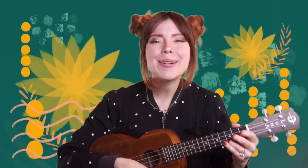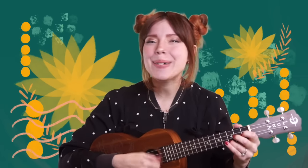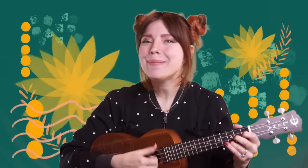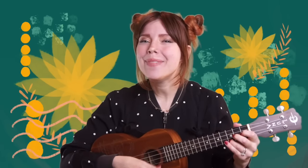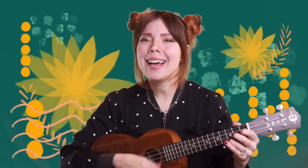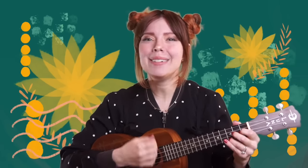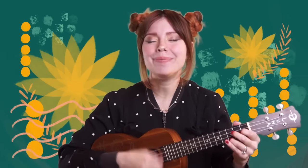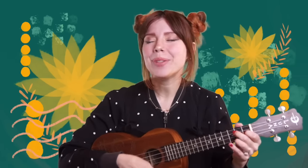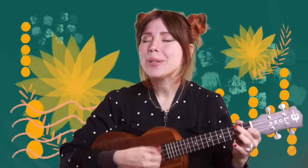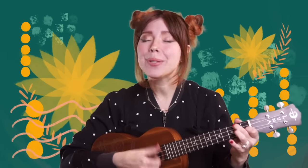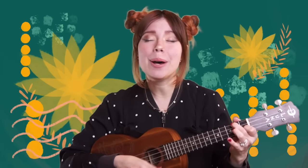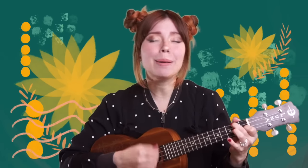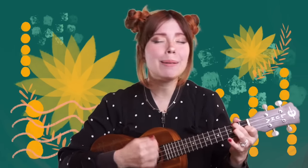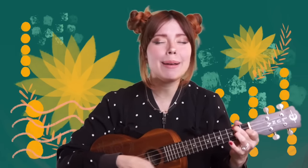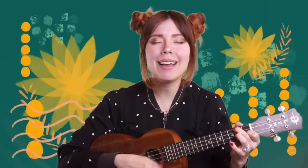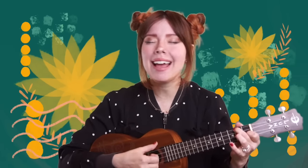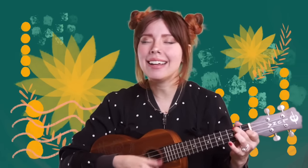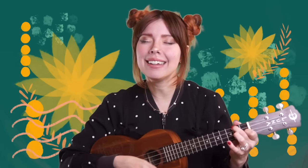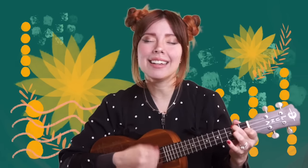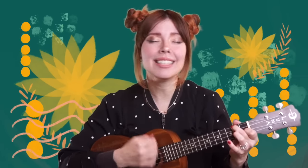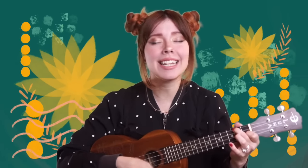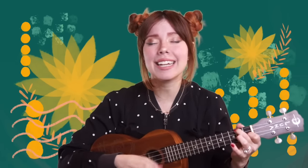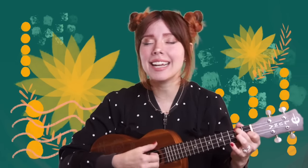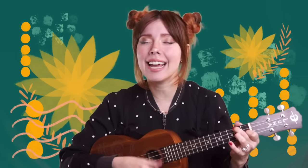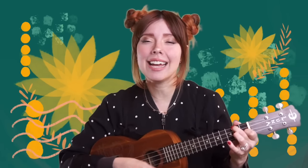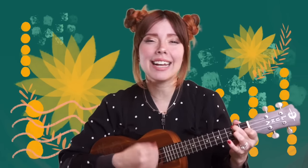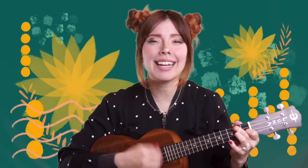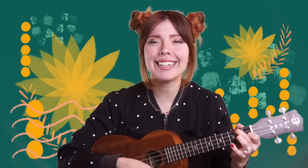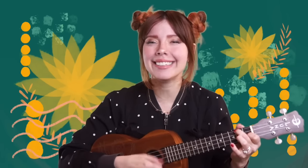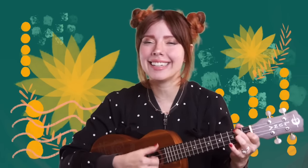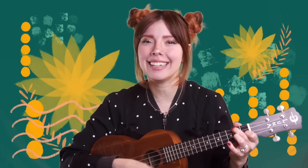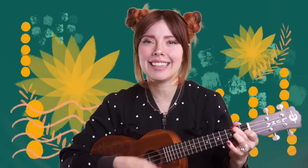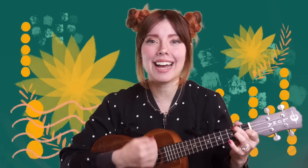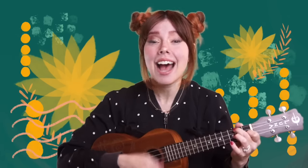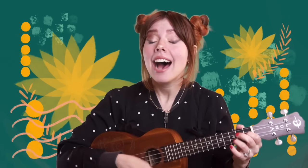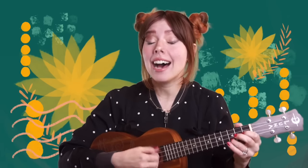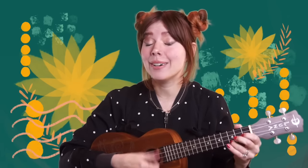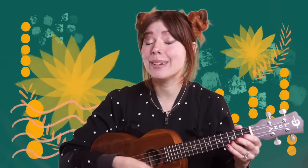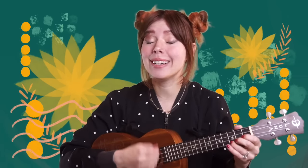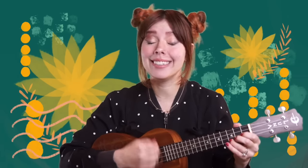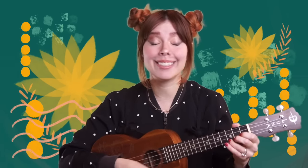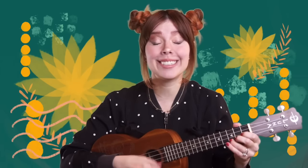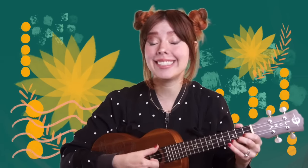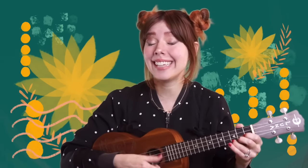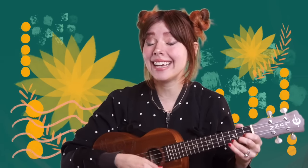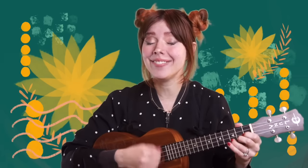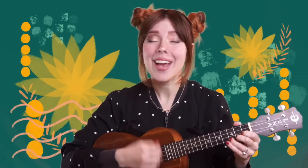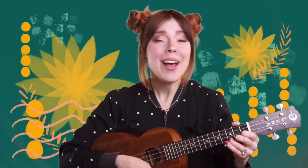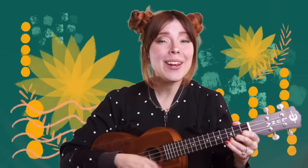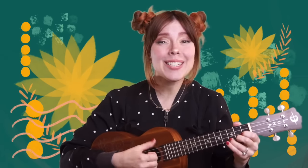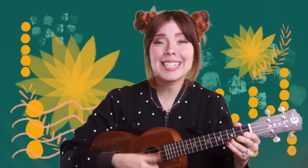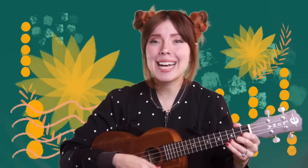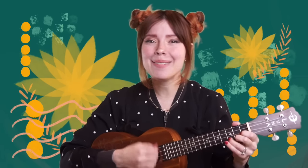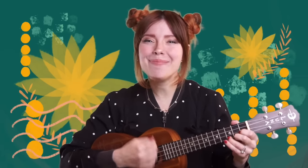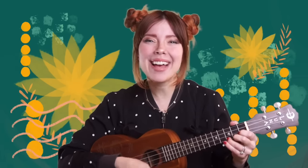V, W, X, Y, Y, Z. Ahora yo sé, lo sabes,